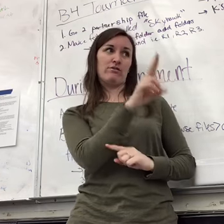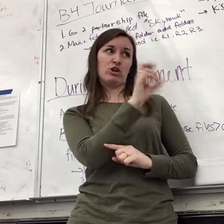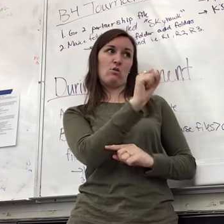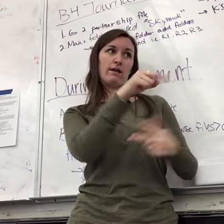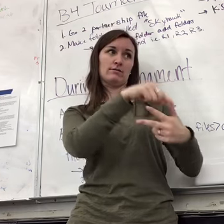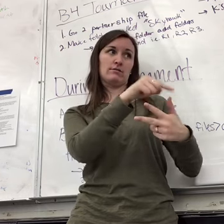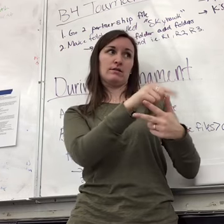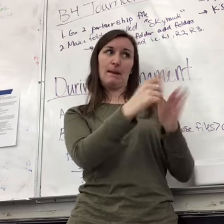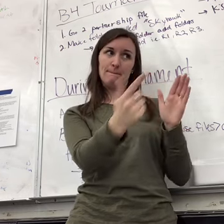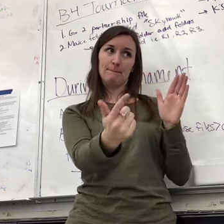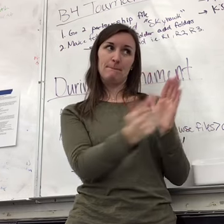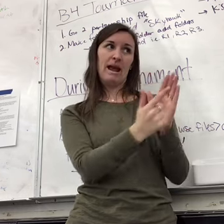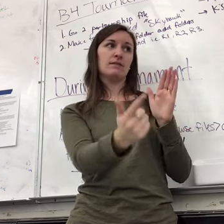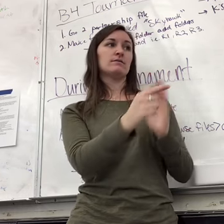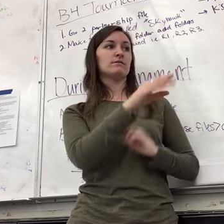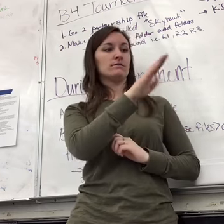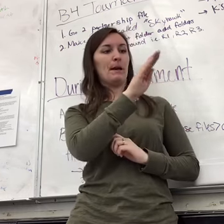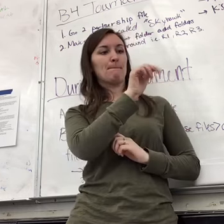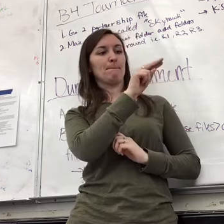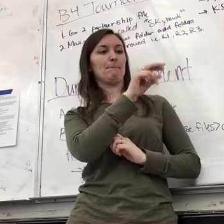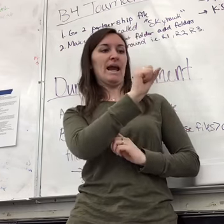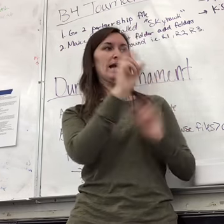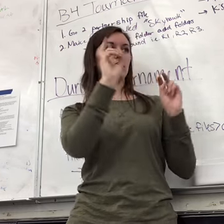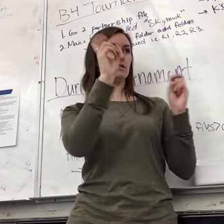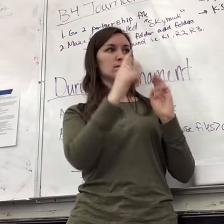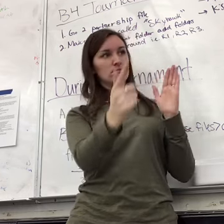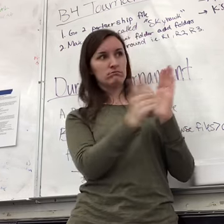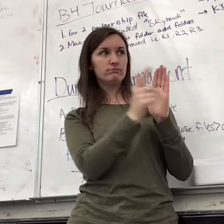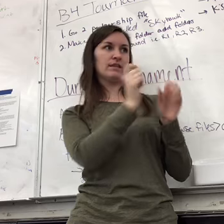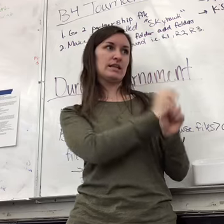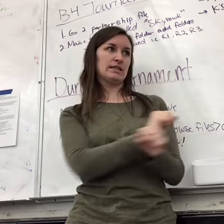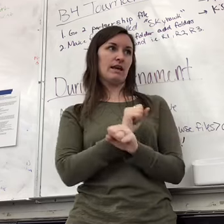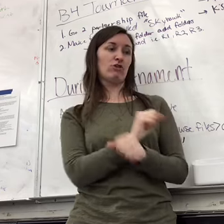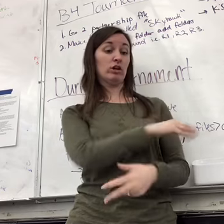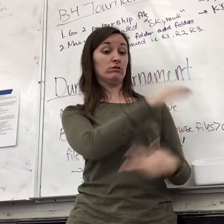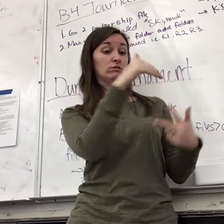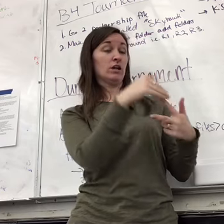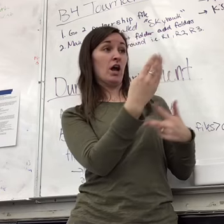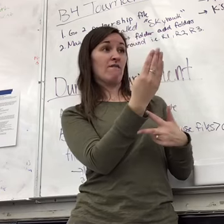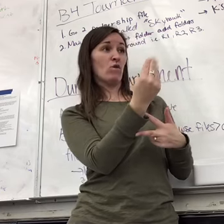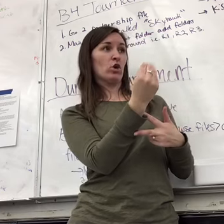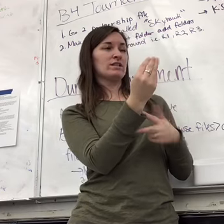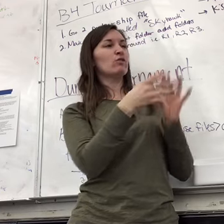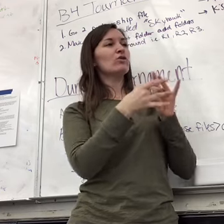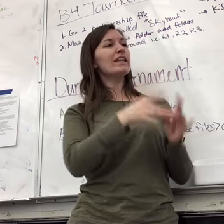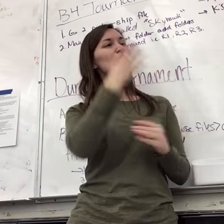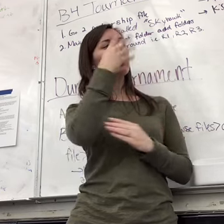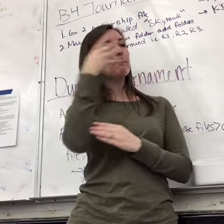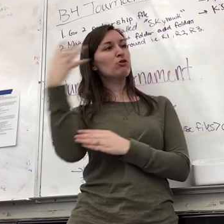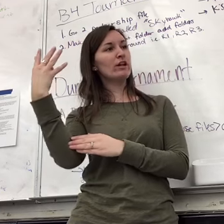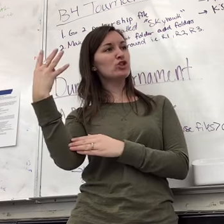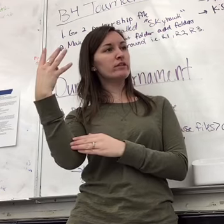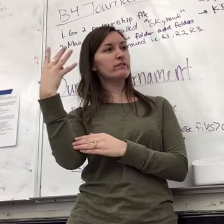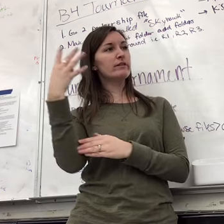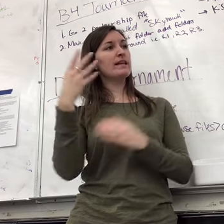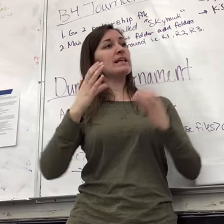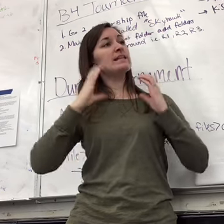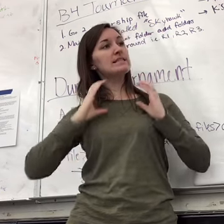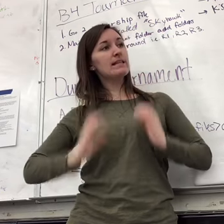bans slavery. 14th Amendment, think of immigration. 14th Amendment is citizenship. Okay? You